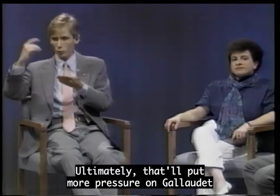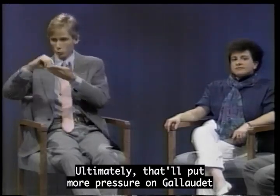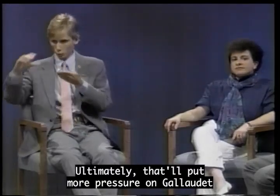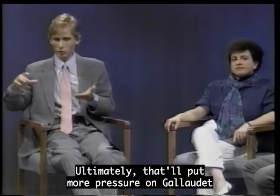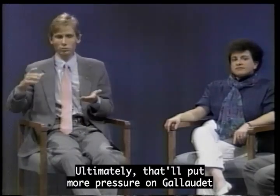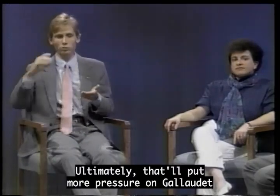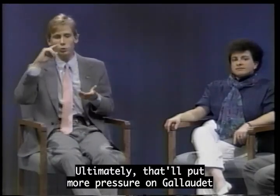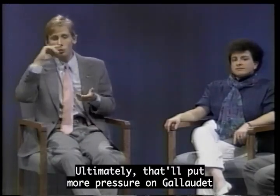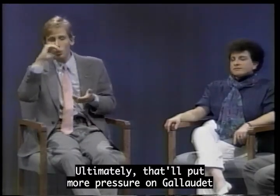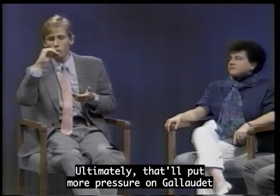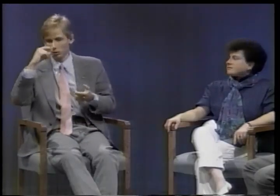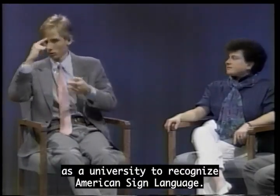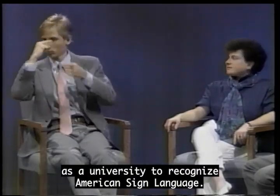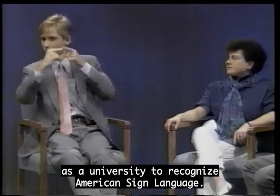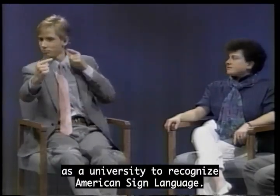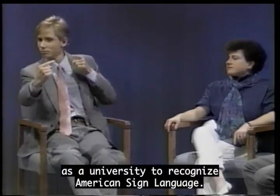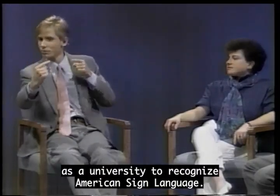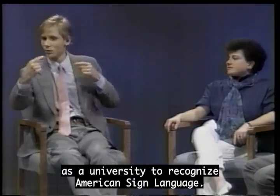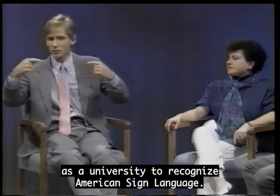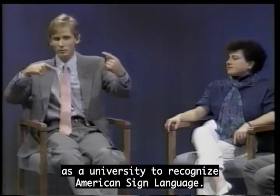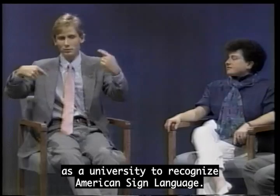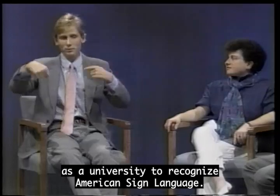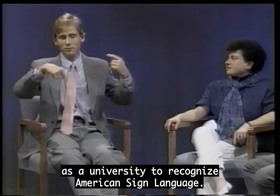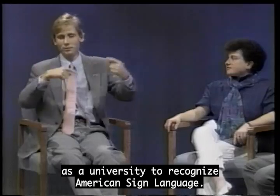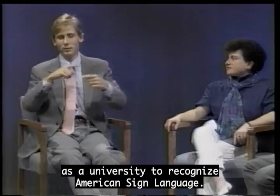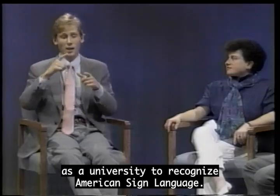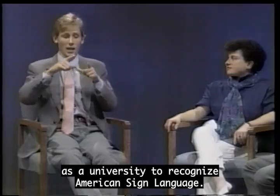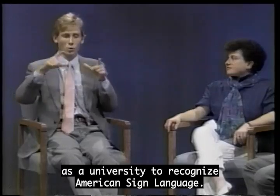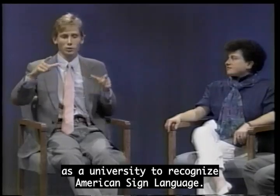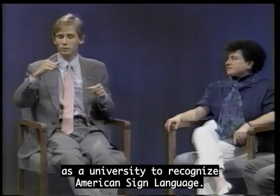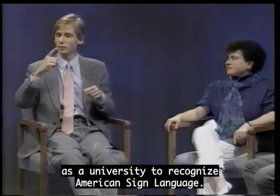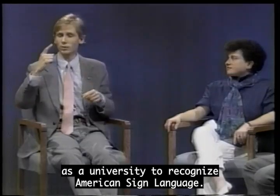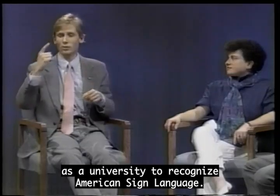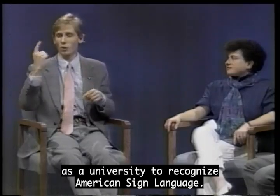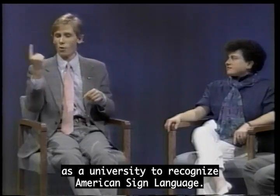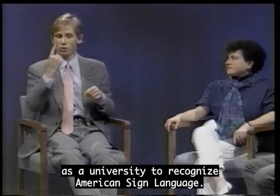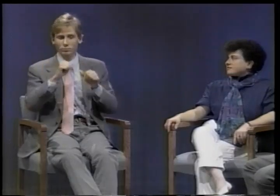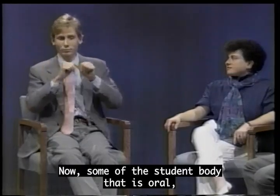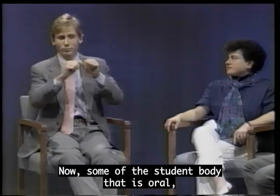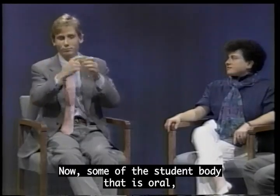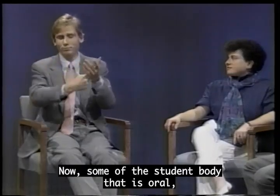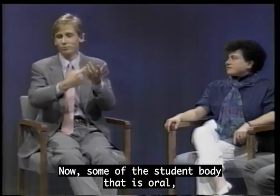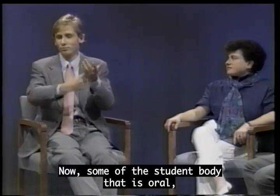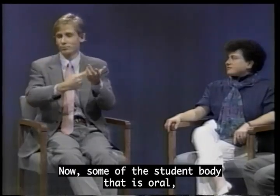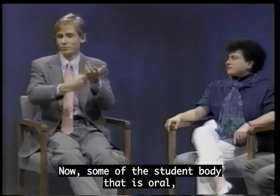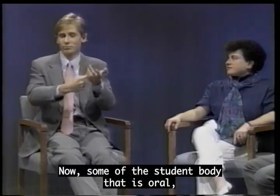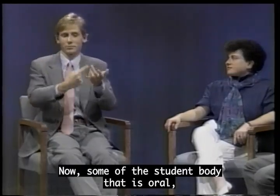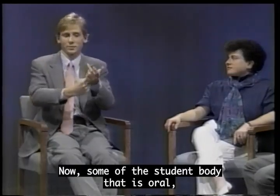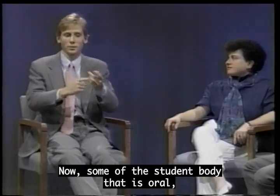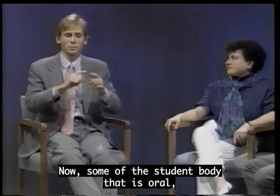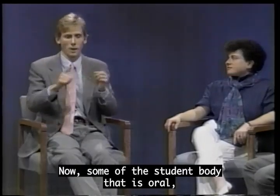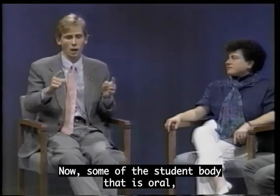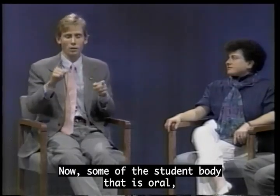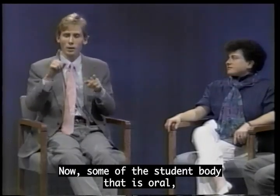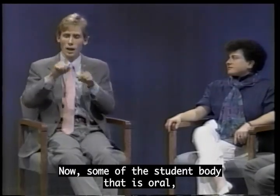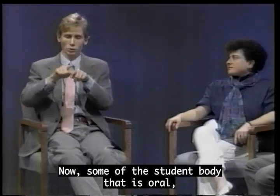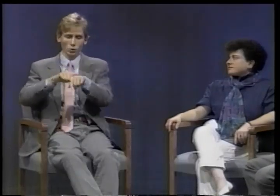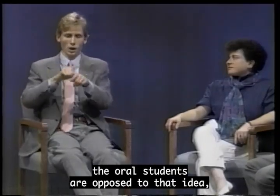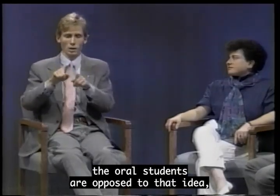to recognize American Sign Language. Now, some of the student body that is oral, the oral students, are opposed to that idea,